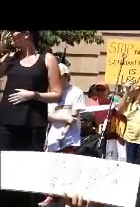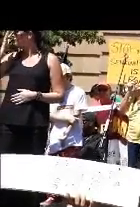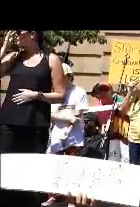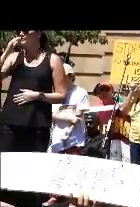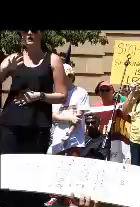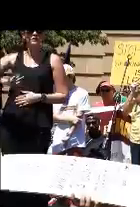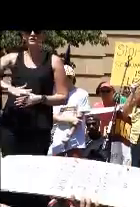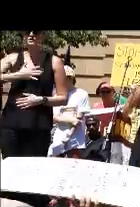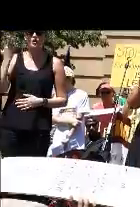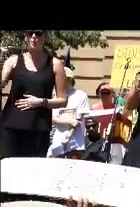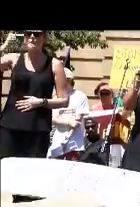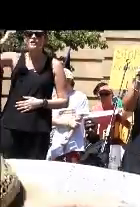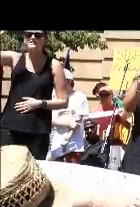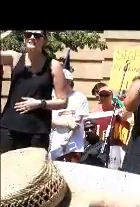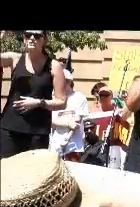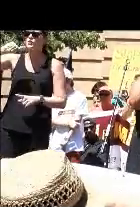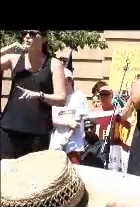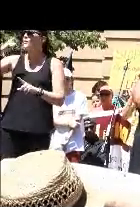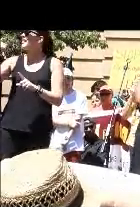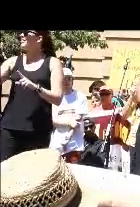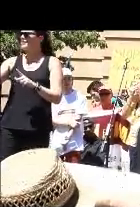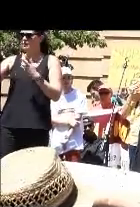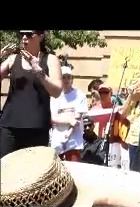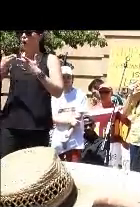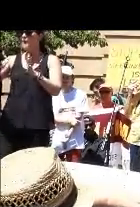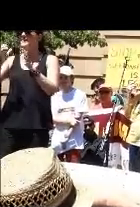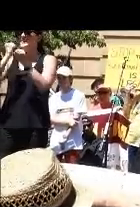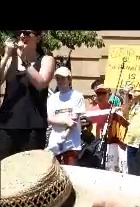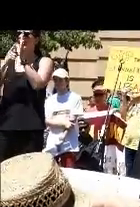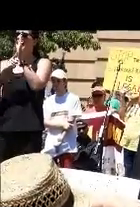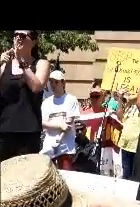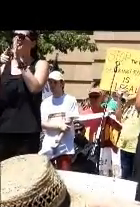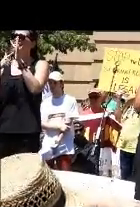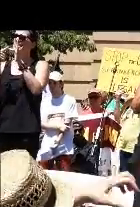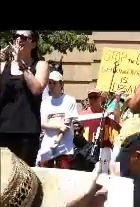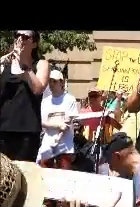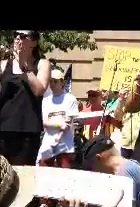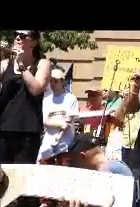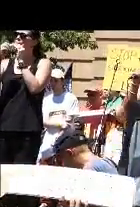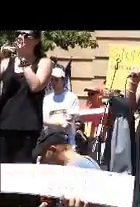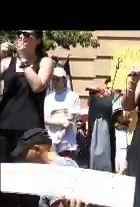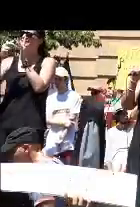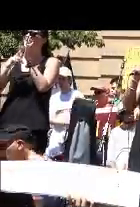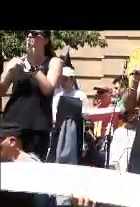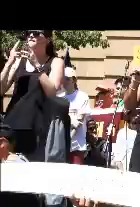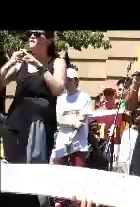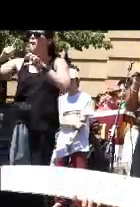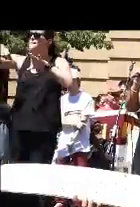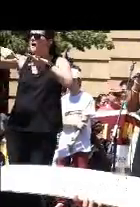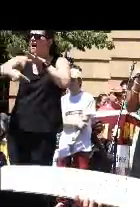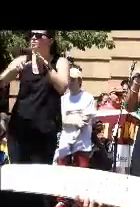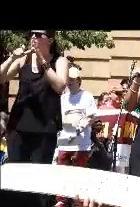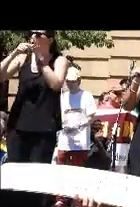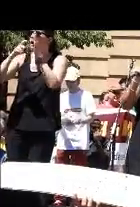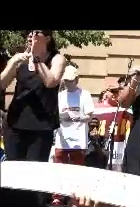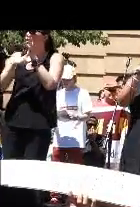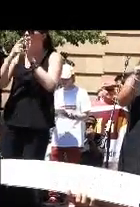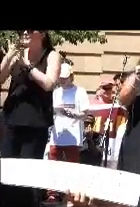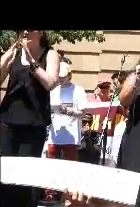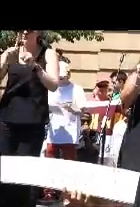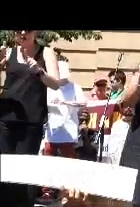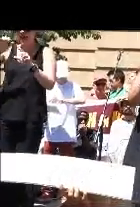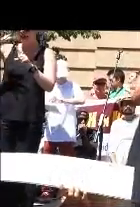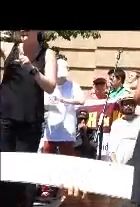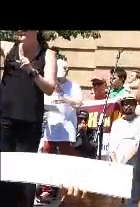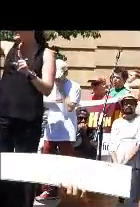We don't want politicians who are going to open the Galilee Basin to coal mines, resulting in the emissions equal